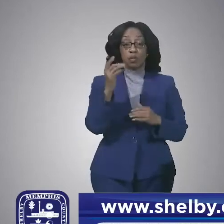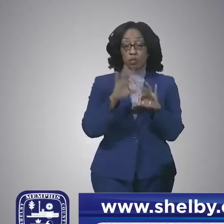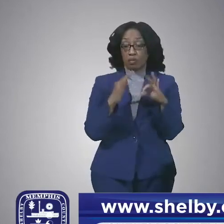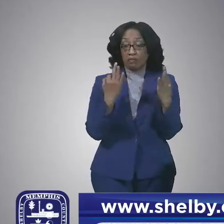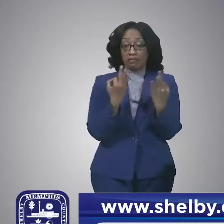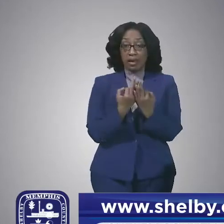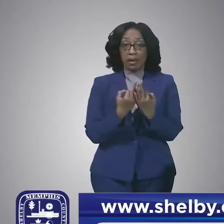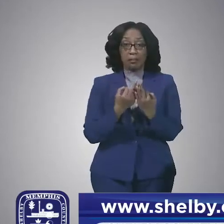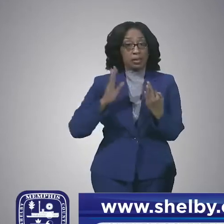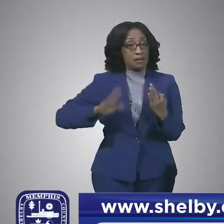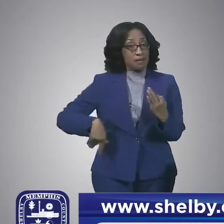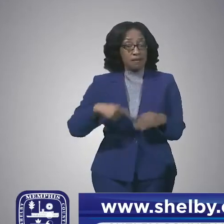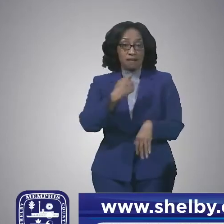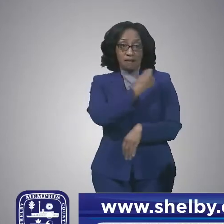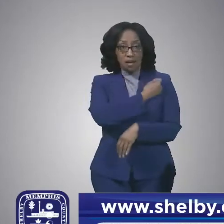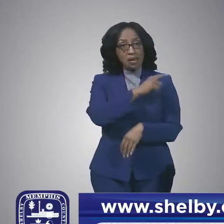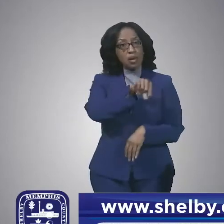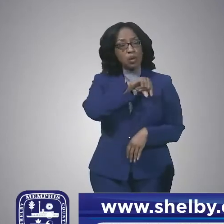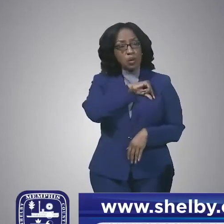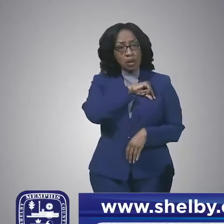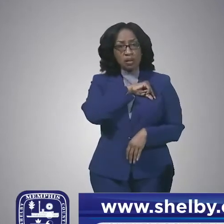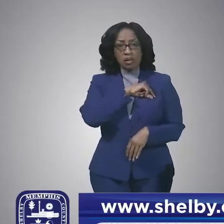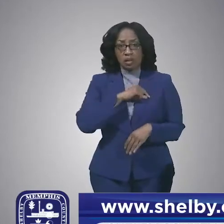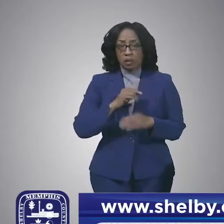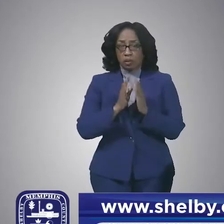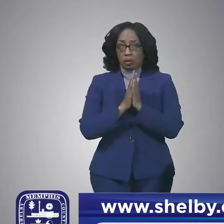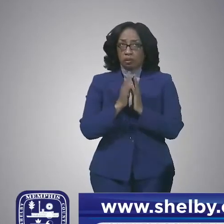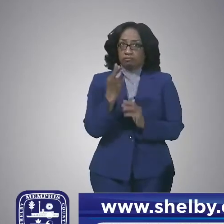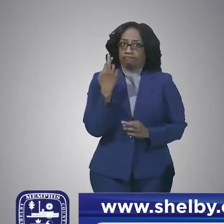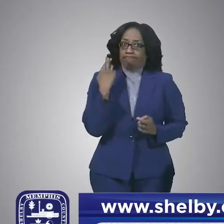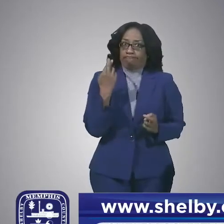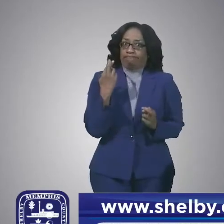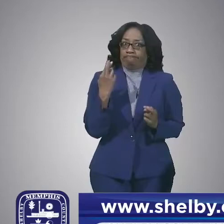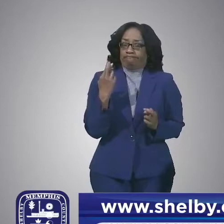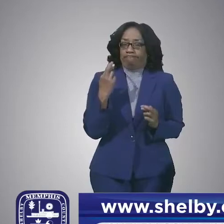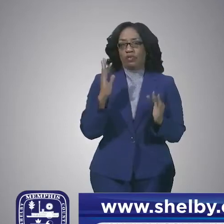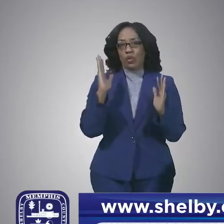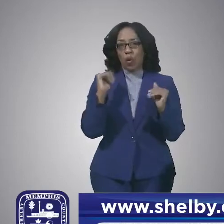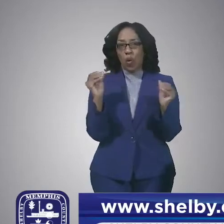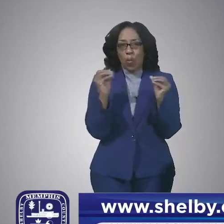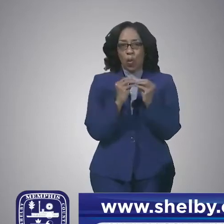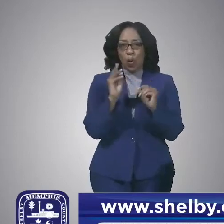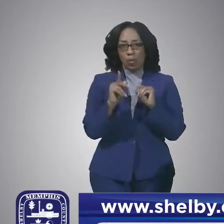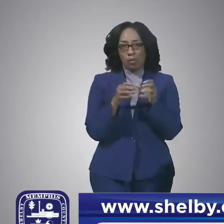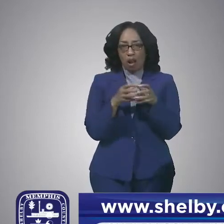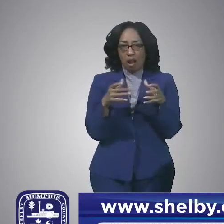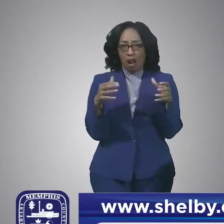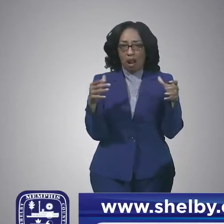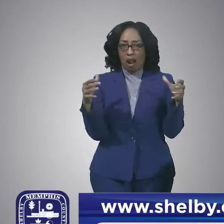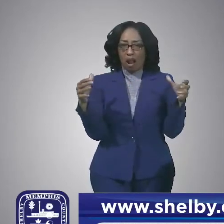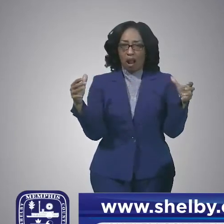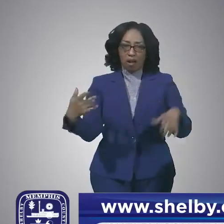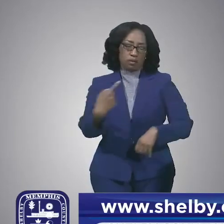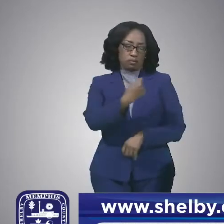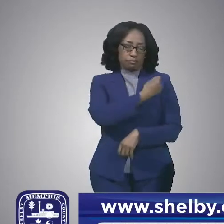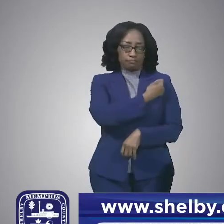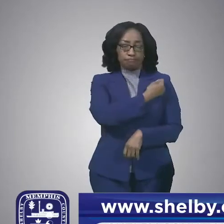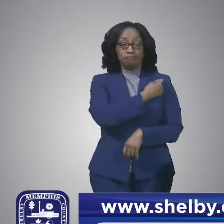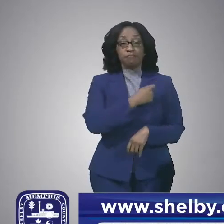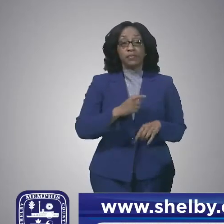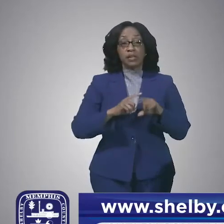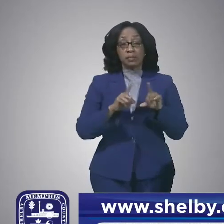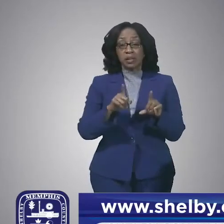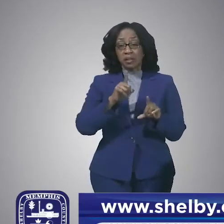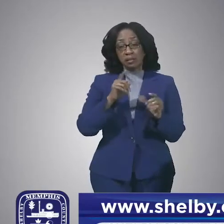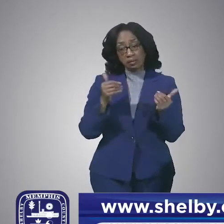are eligible, and we have our fingers crossed that that eligibility group is going to grow within the next couple of weeks, make sure